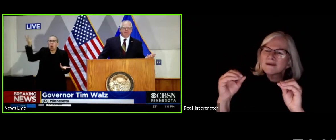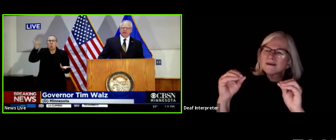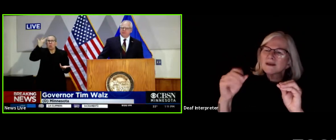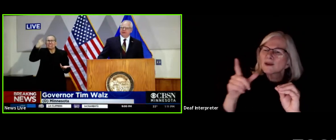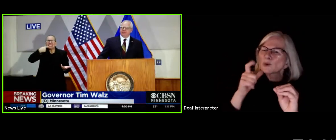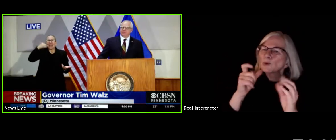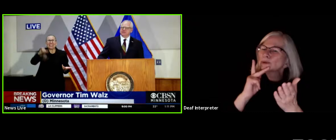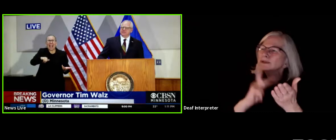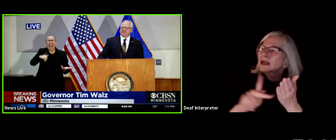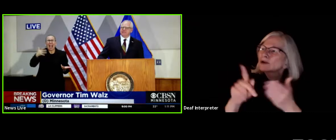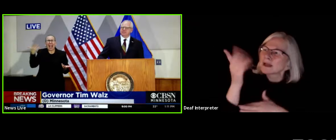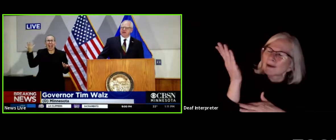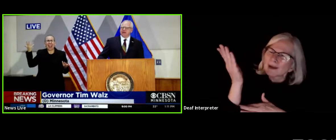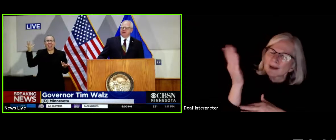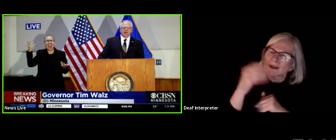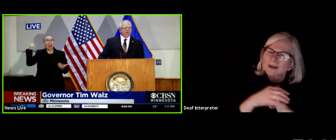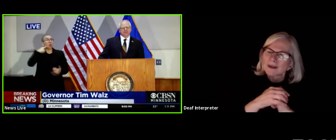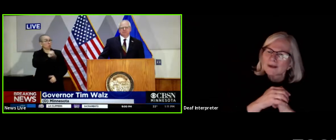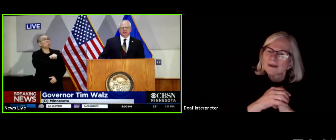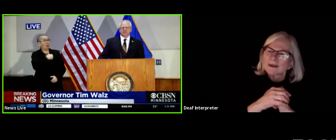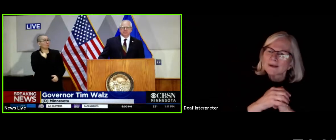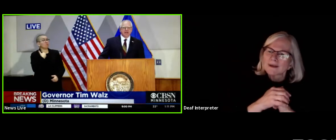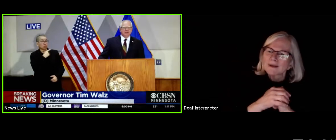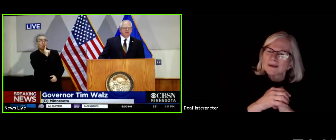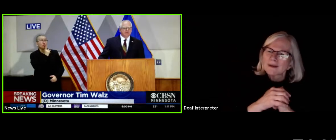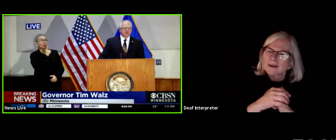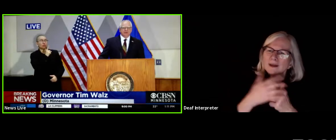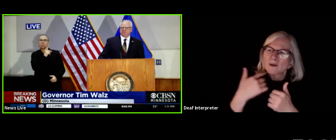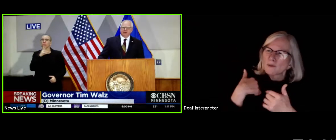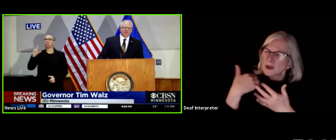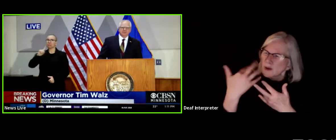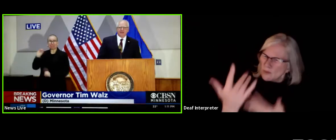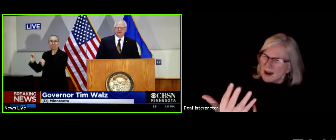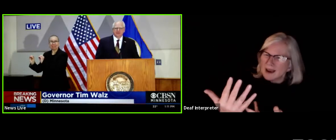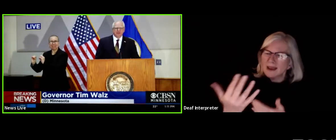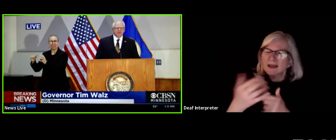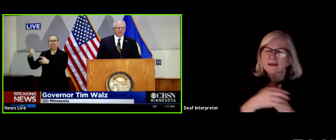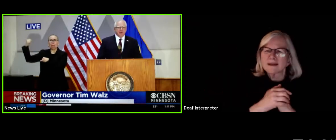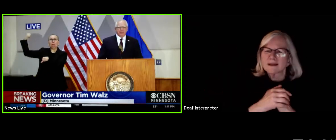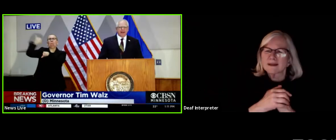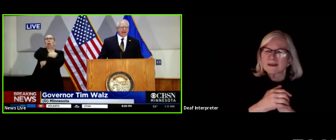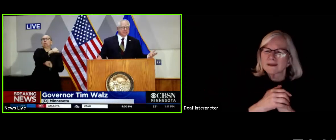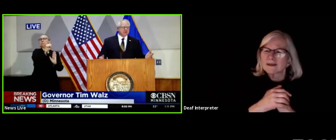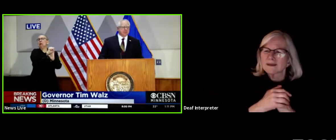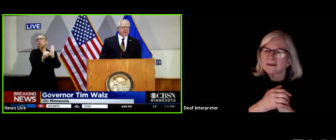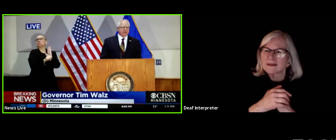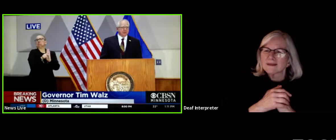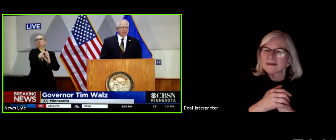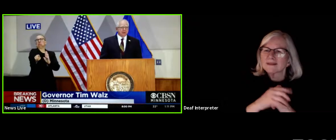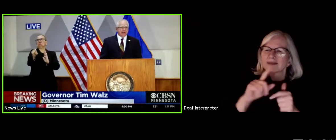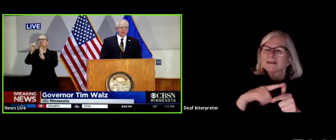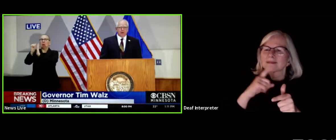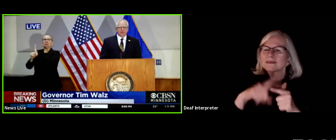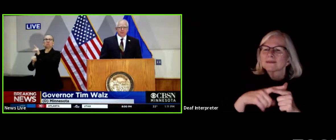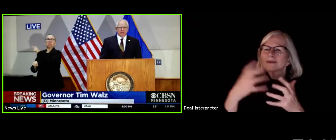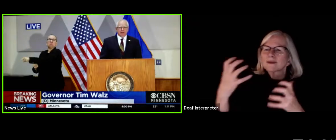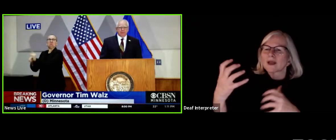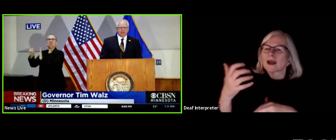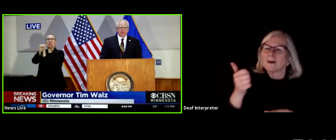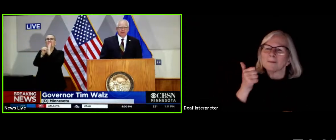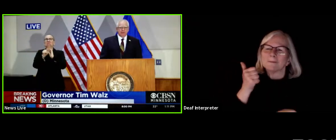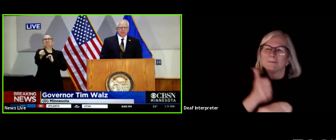to show up here, but it's been the same thing. Now we'll just blame the states. We'll just blame the states if it doesn't show up. I assume that that's what the plan was,